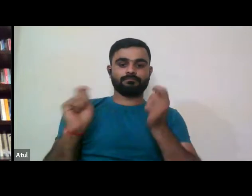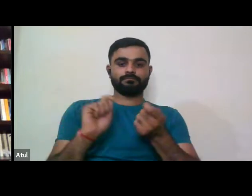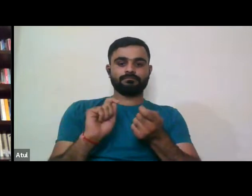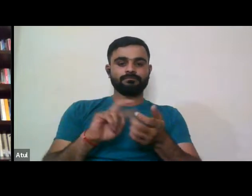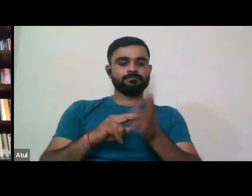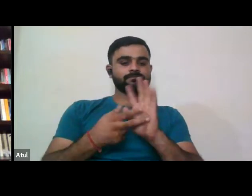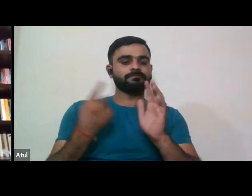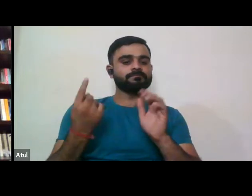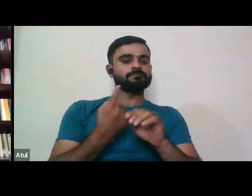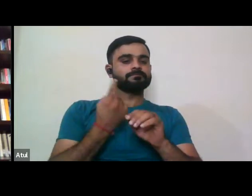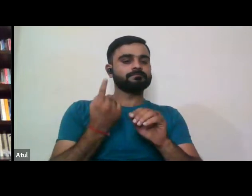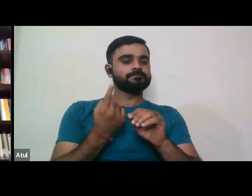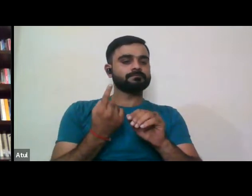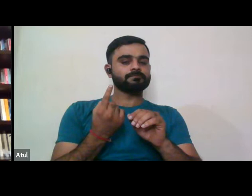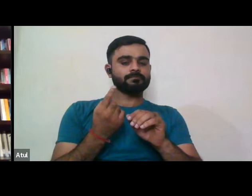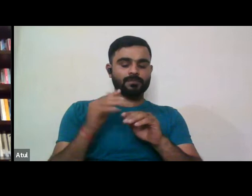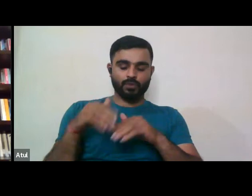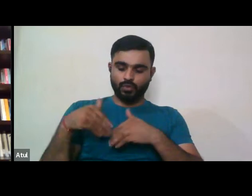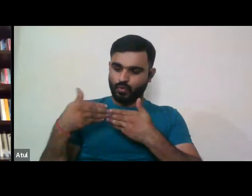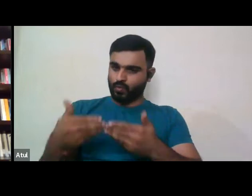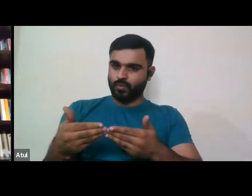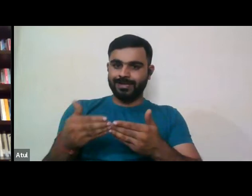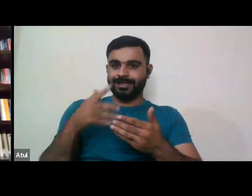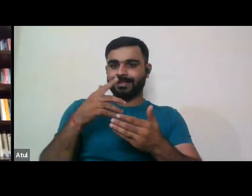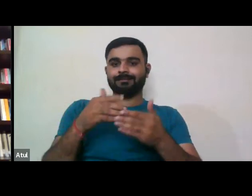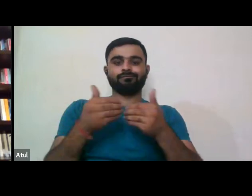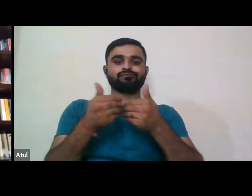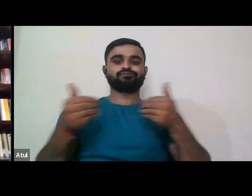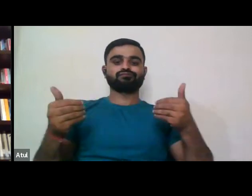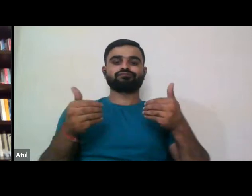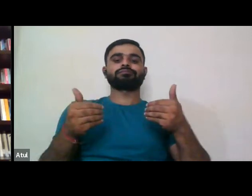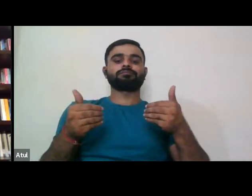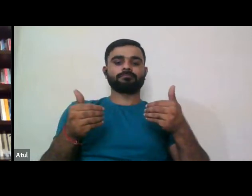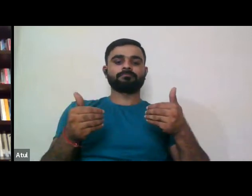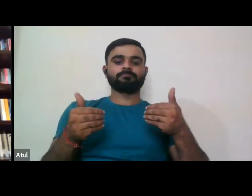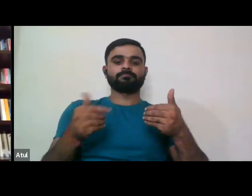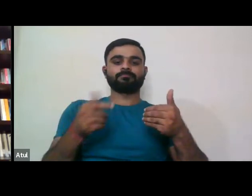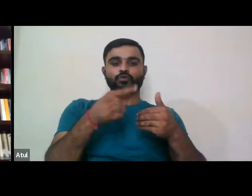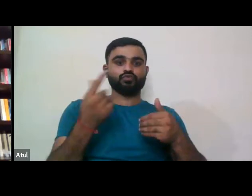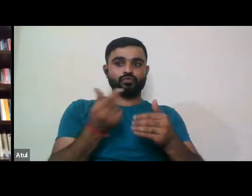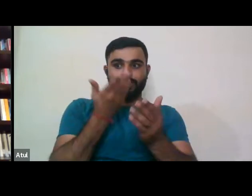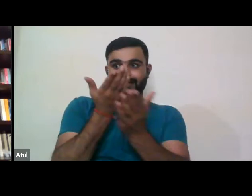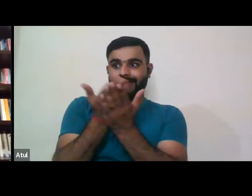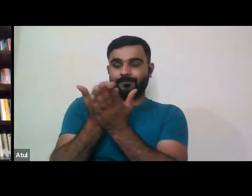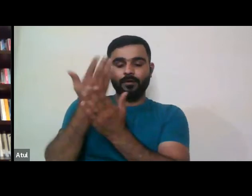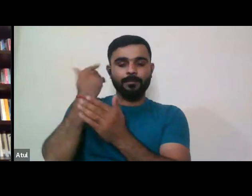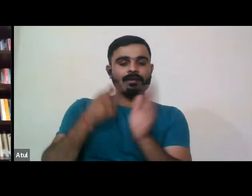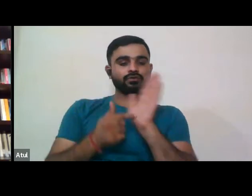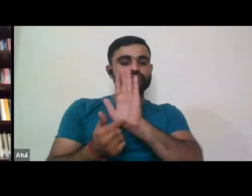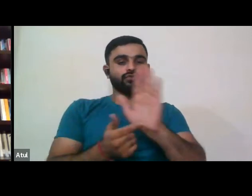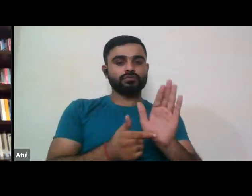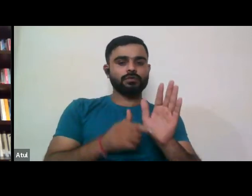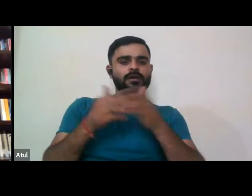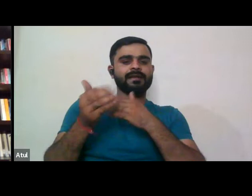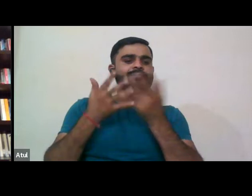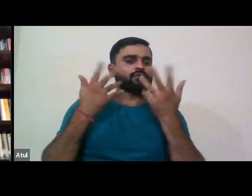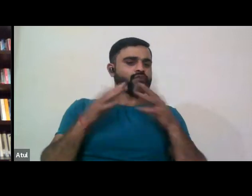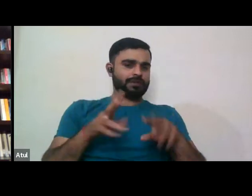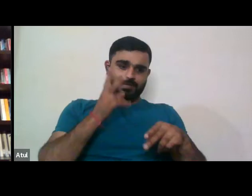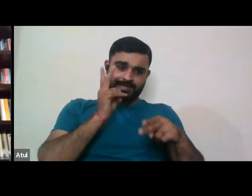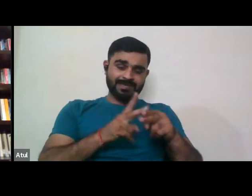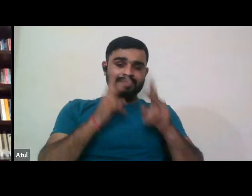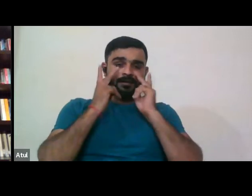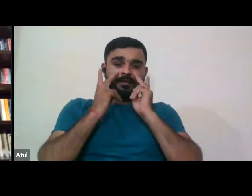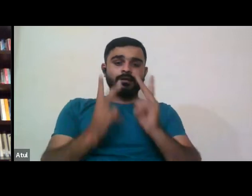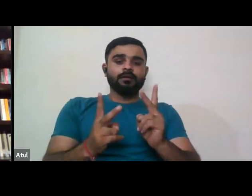not as far away or as distant and improbable as it used to appear earlier. However, it still seems